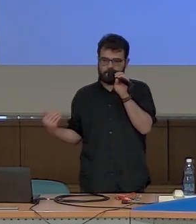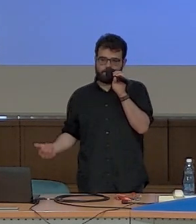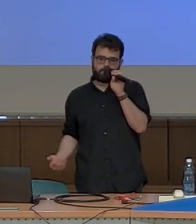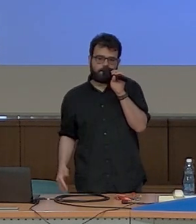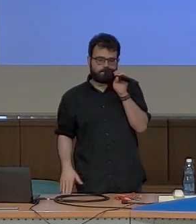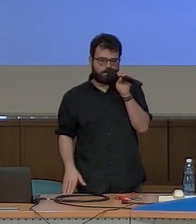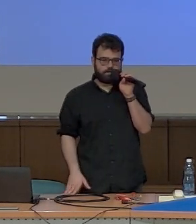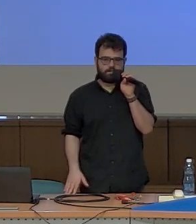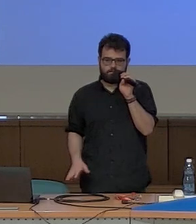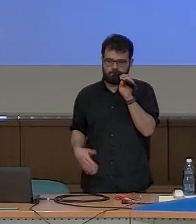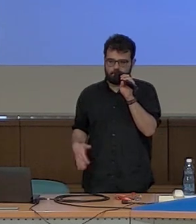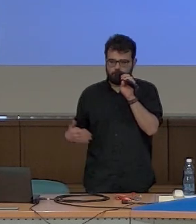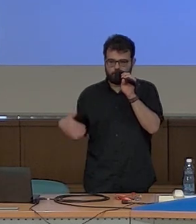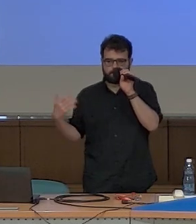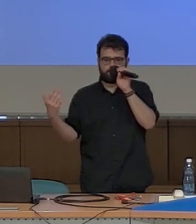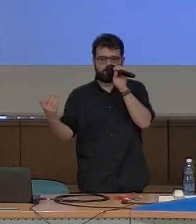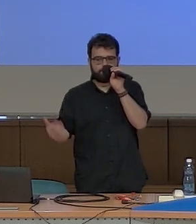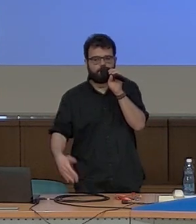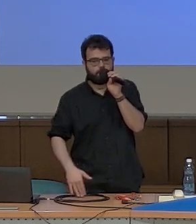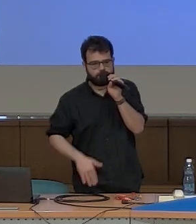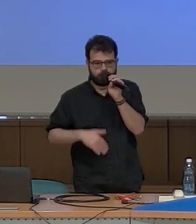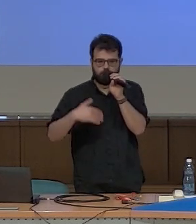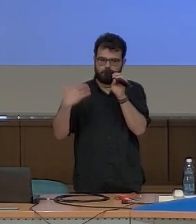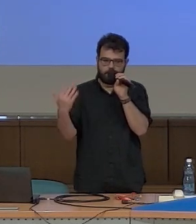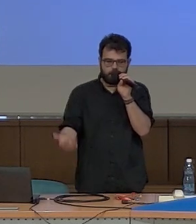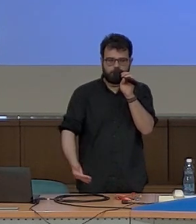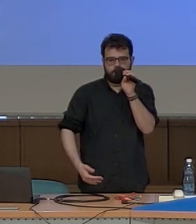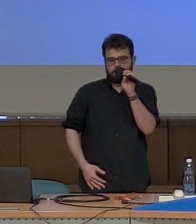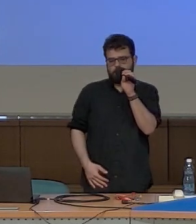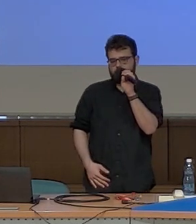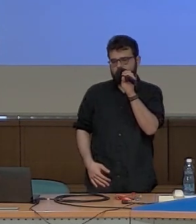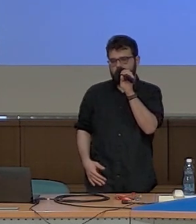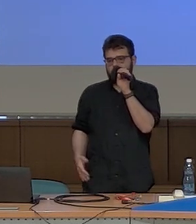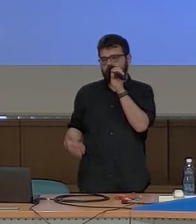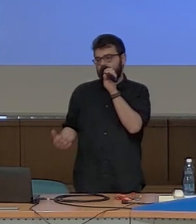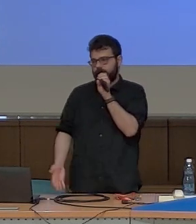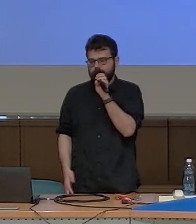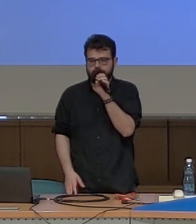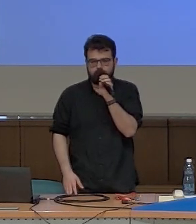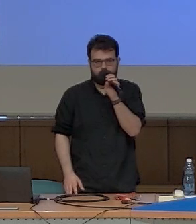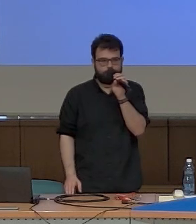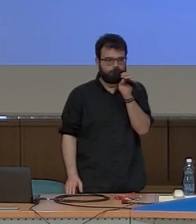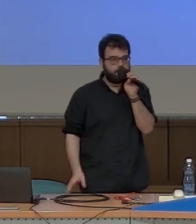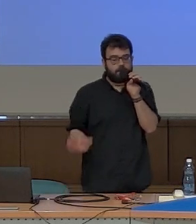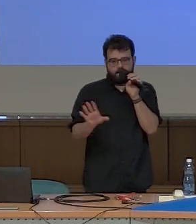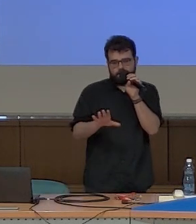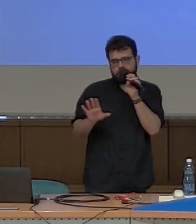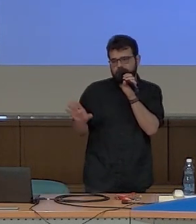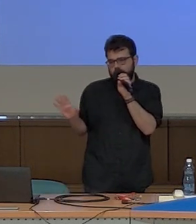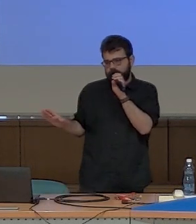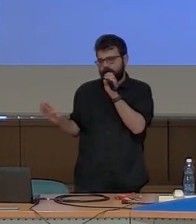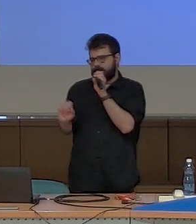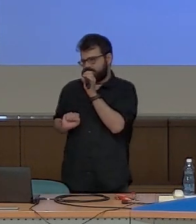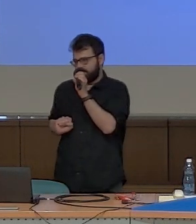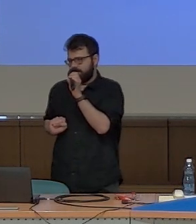and we can expect that more signs are going to be created and used. That does